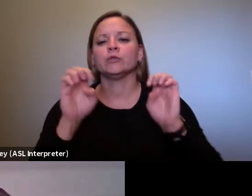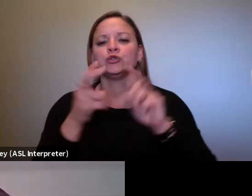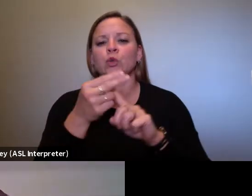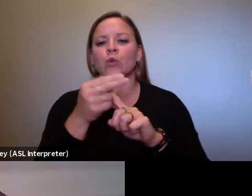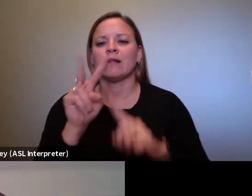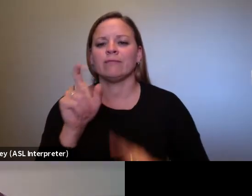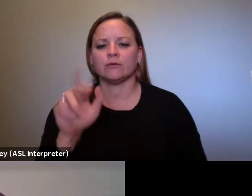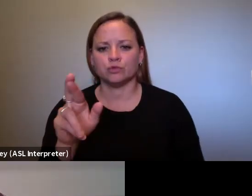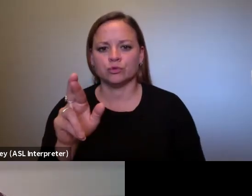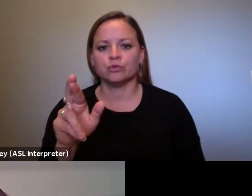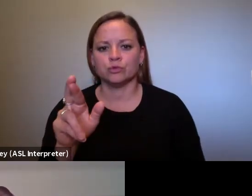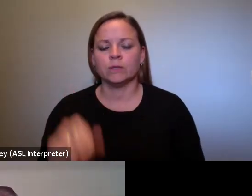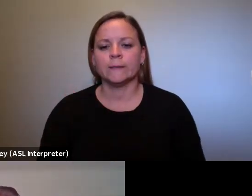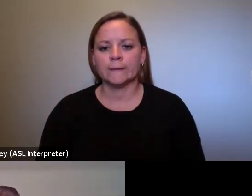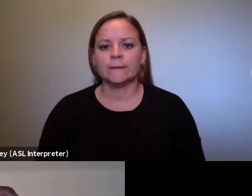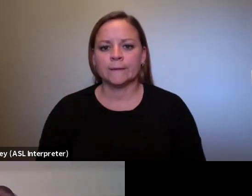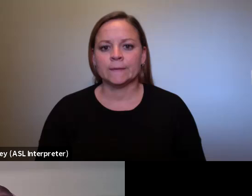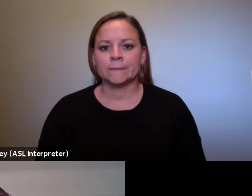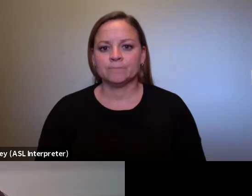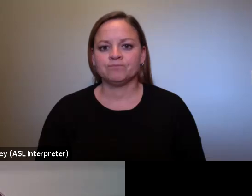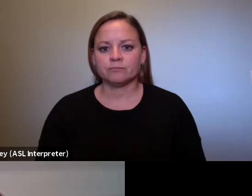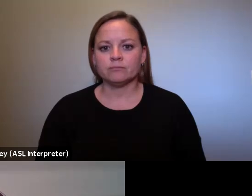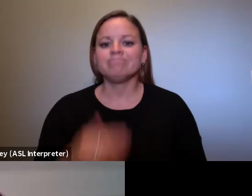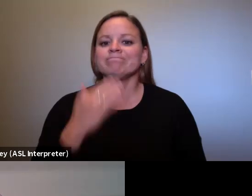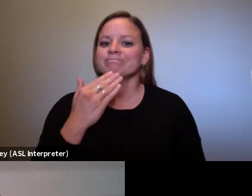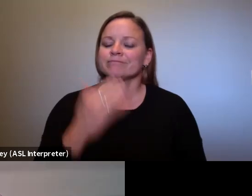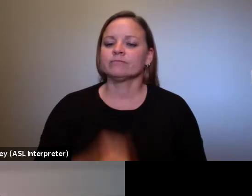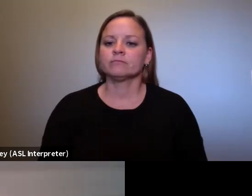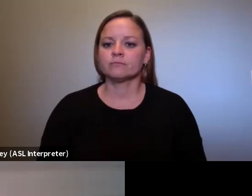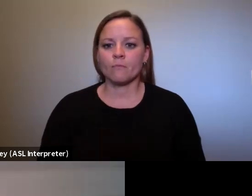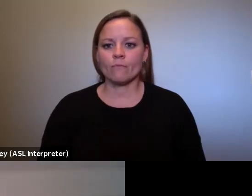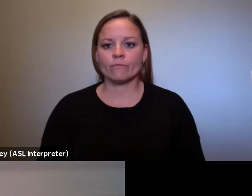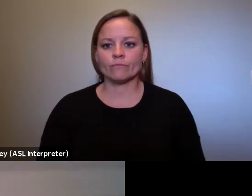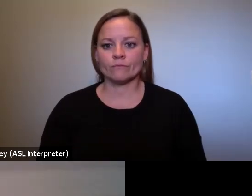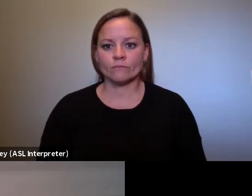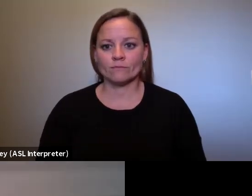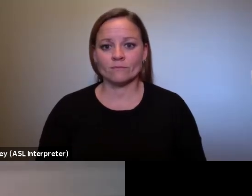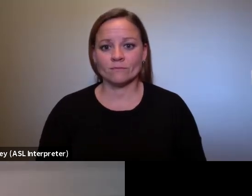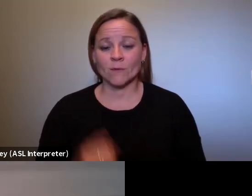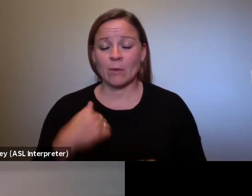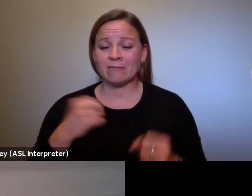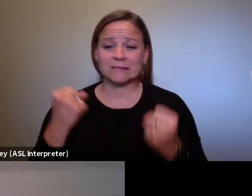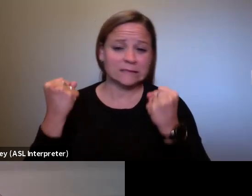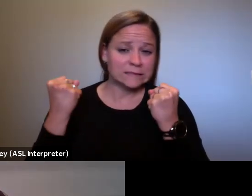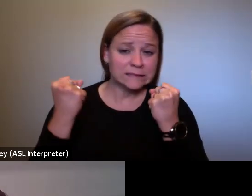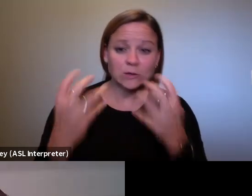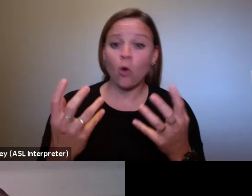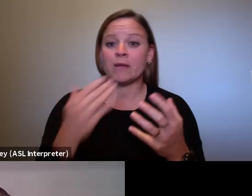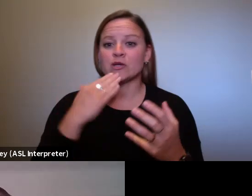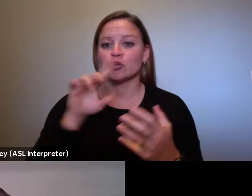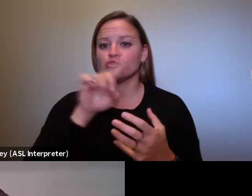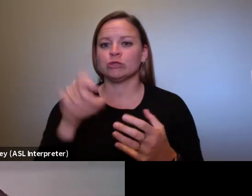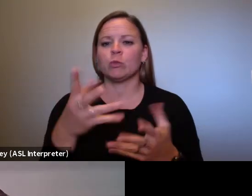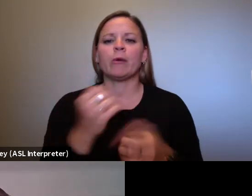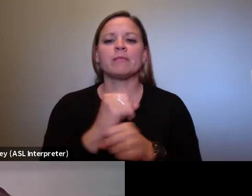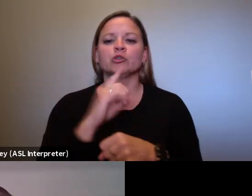vouchers. Okay, great. Thanks, Gina. We have a ton of good questions, but I want to make sure that we have